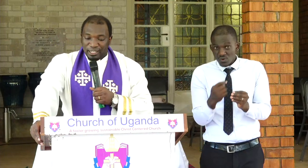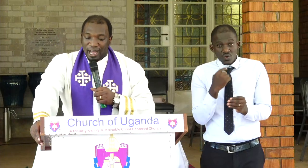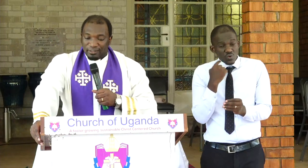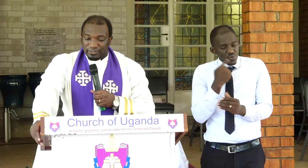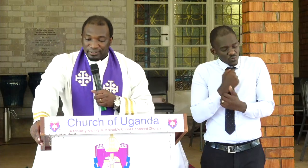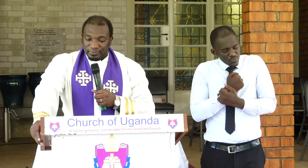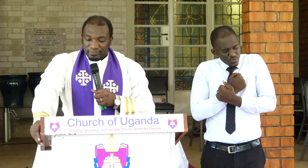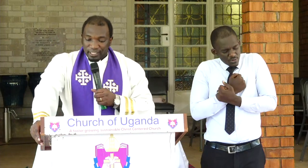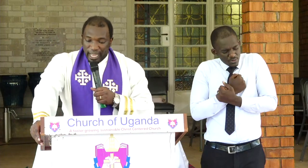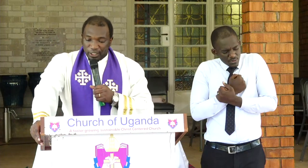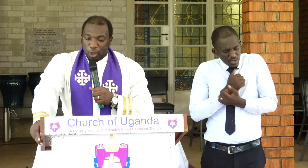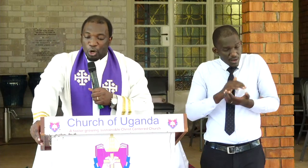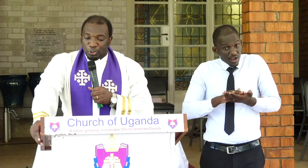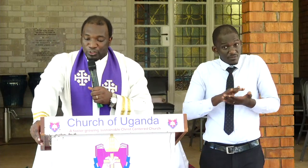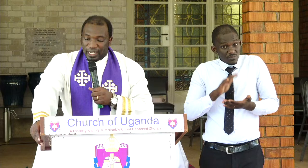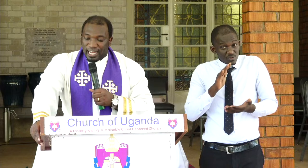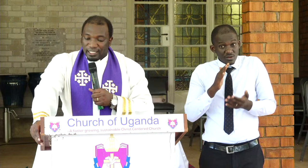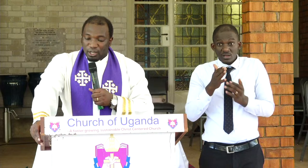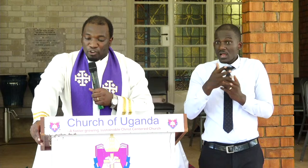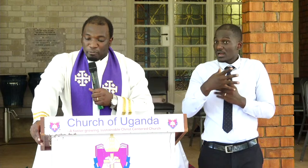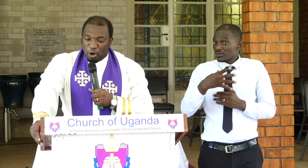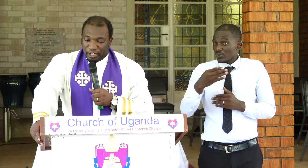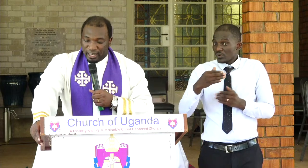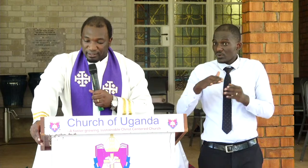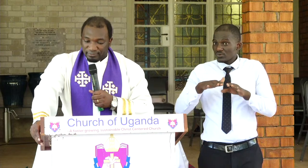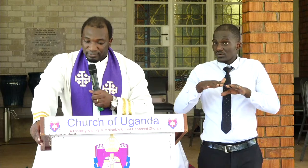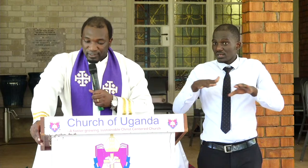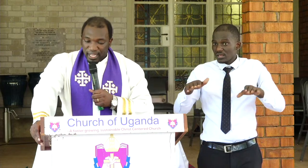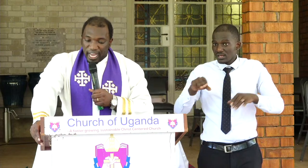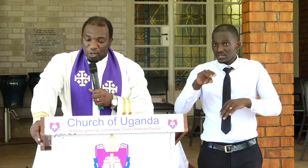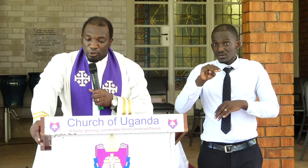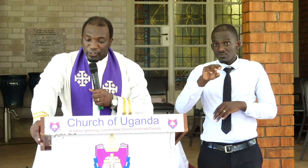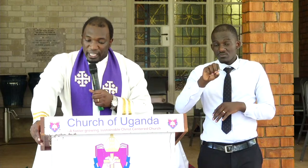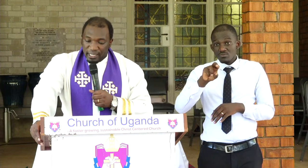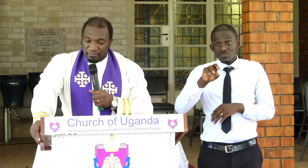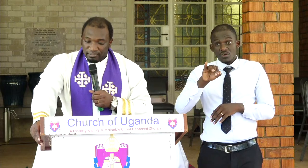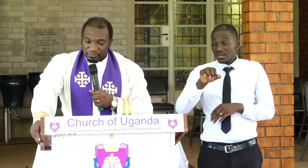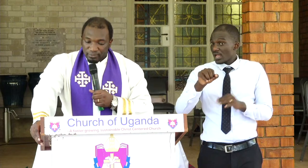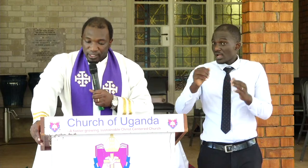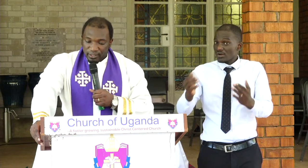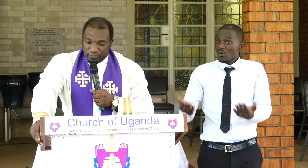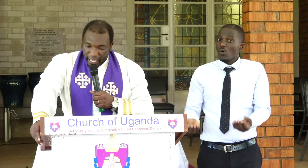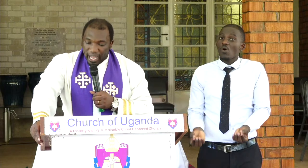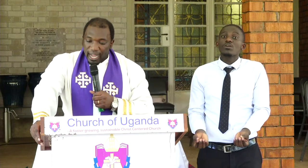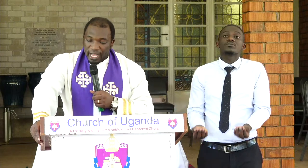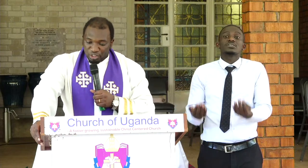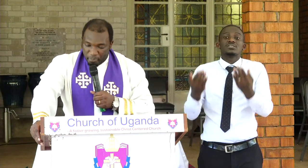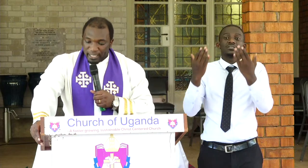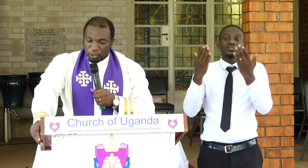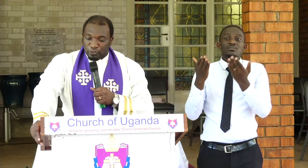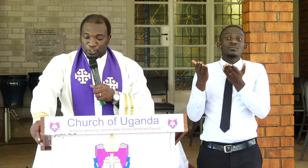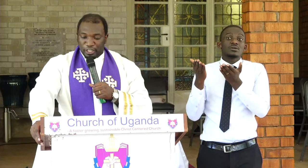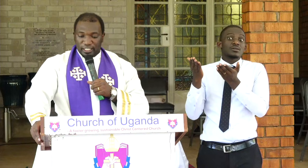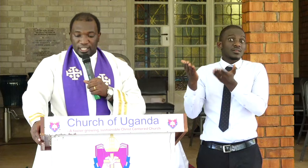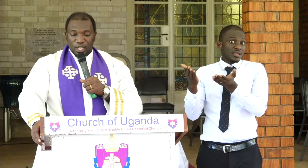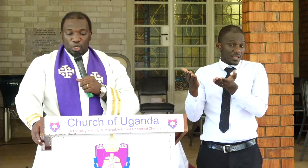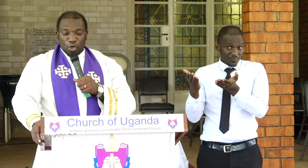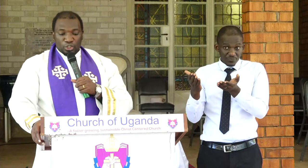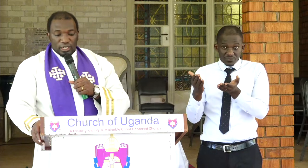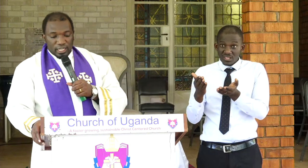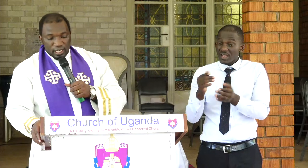whom you love, and go to the land of Moriah and offer him there as a burnt